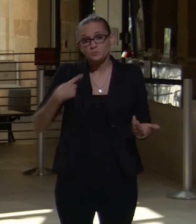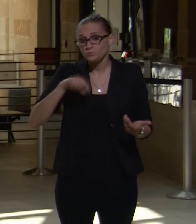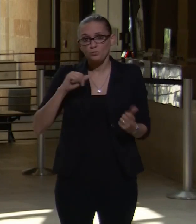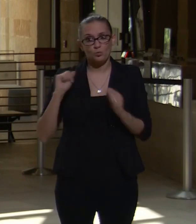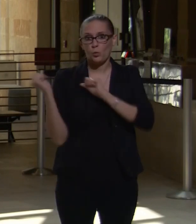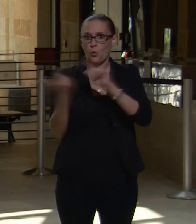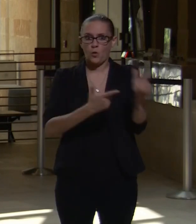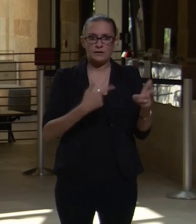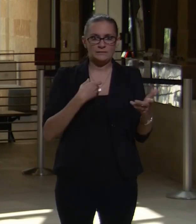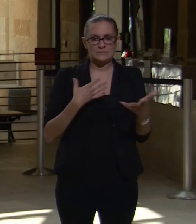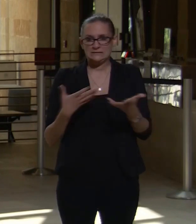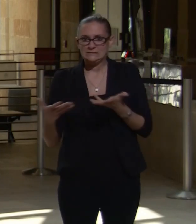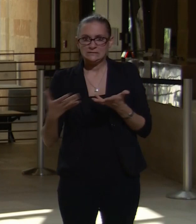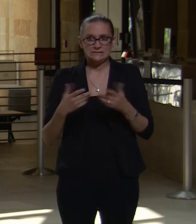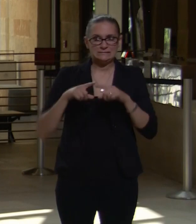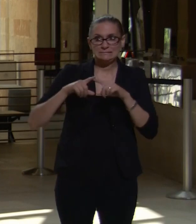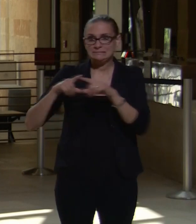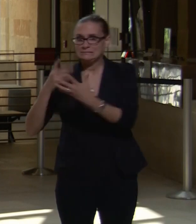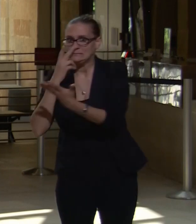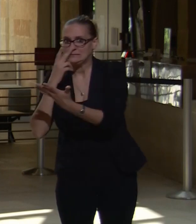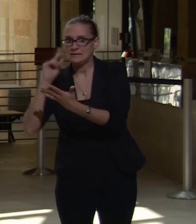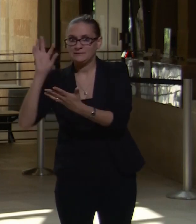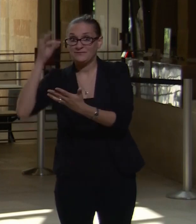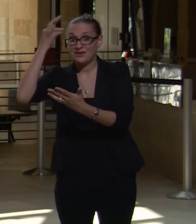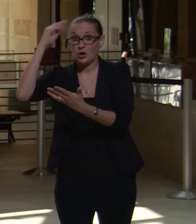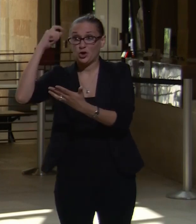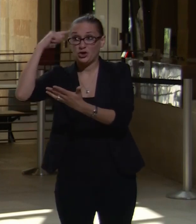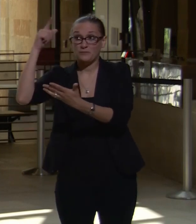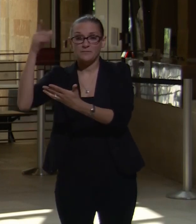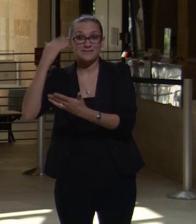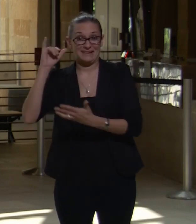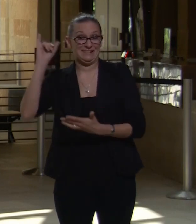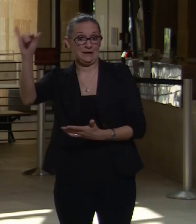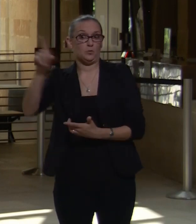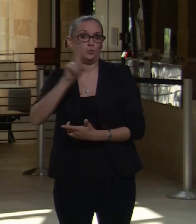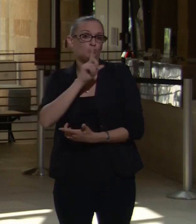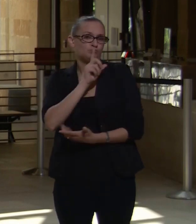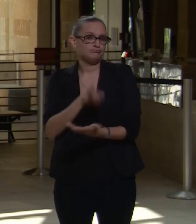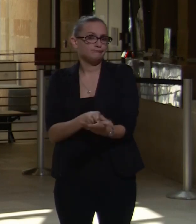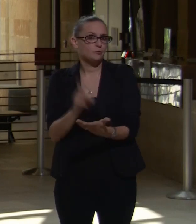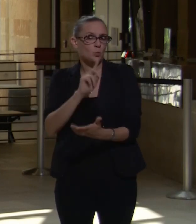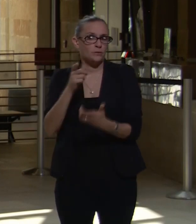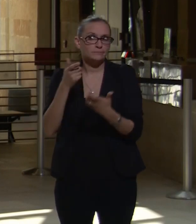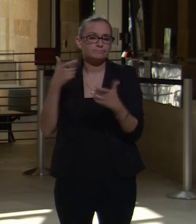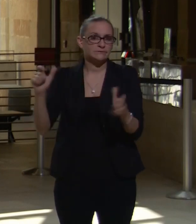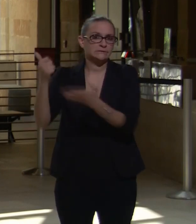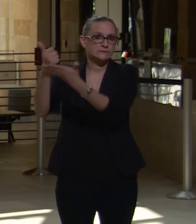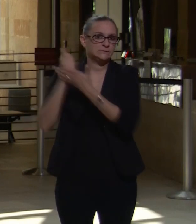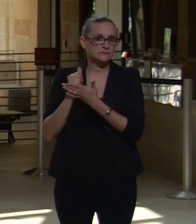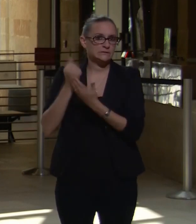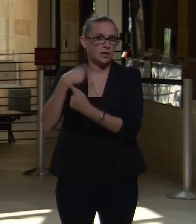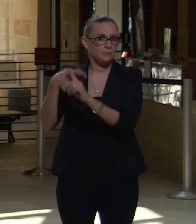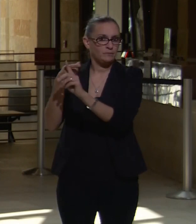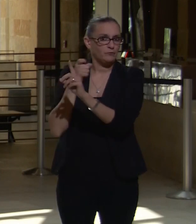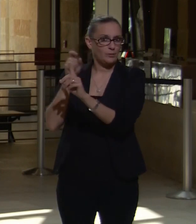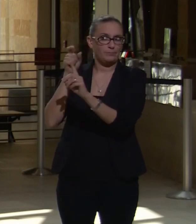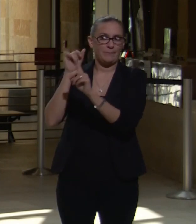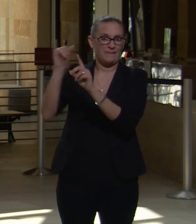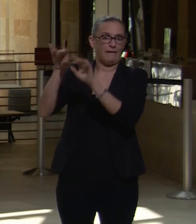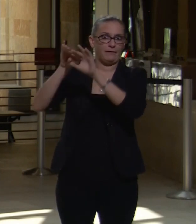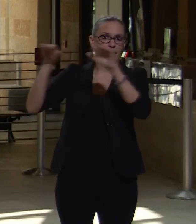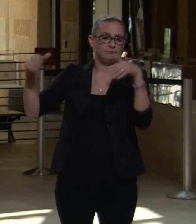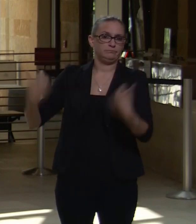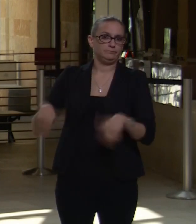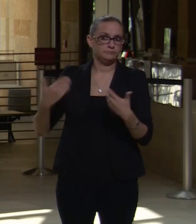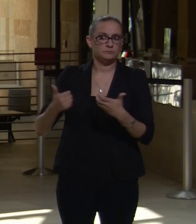all have been leaning into the federal government because that's really where the greatest assistance can come at a level that will